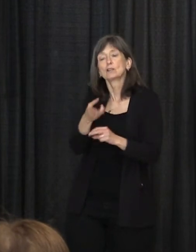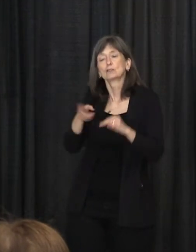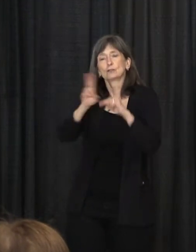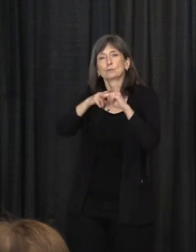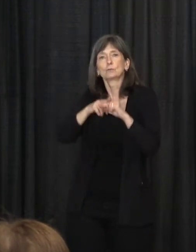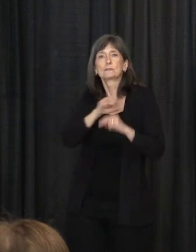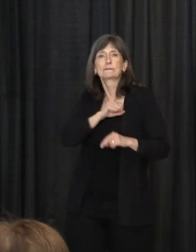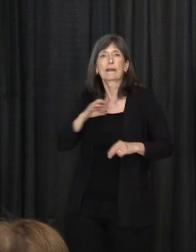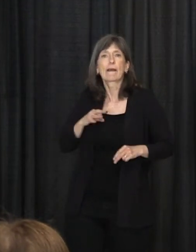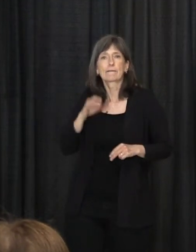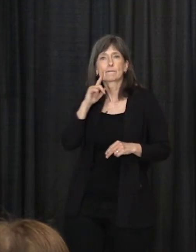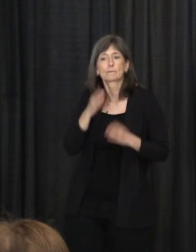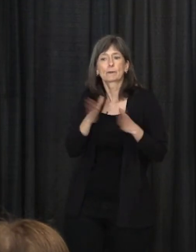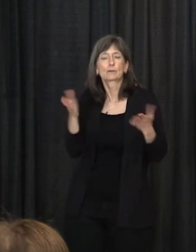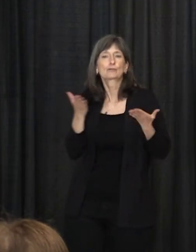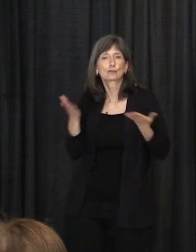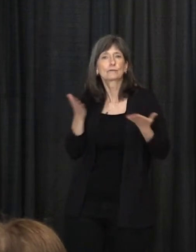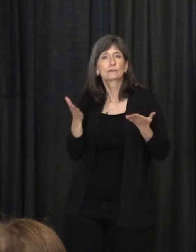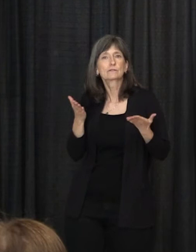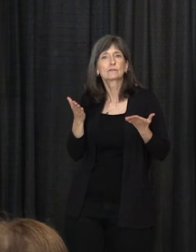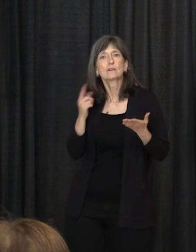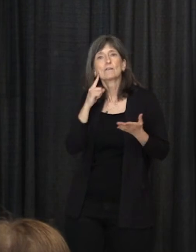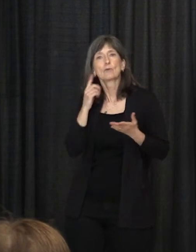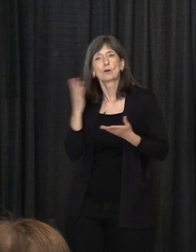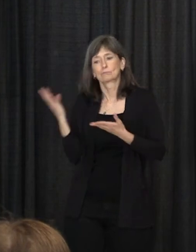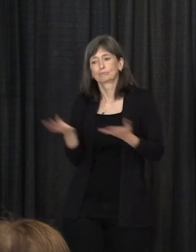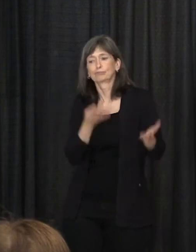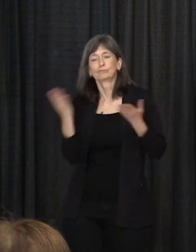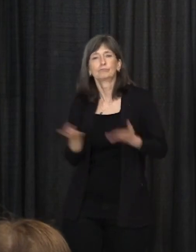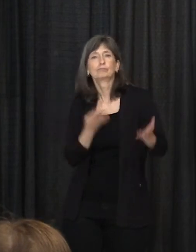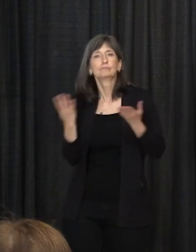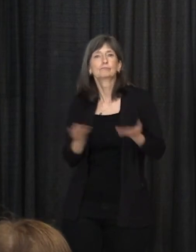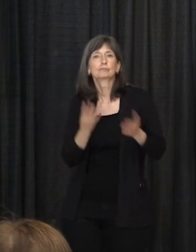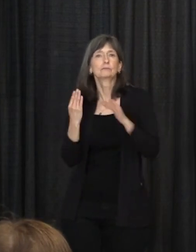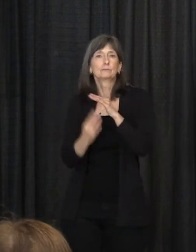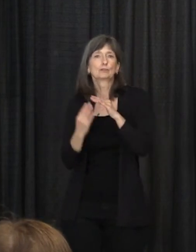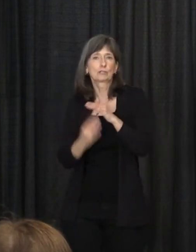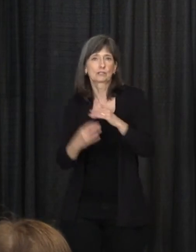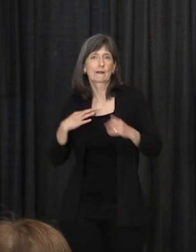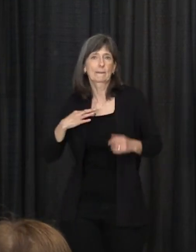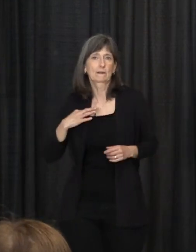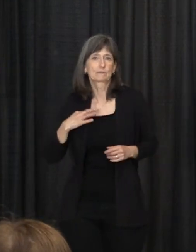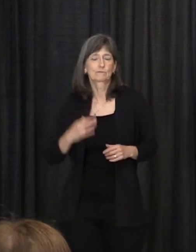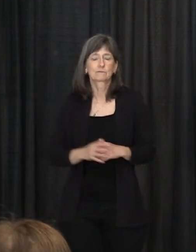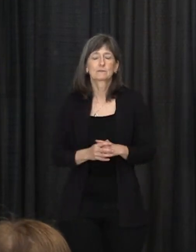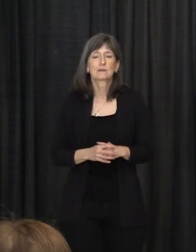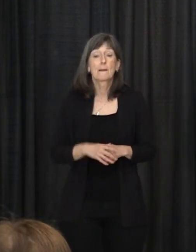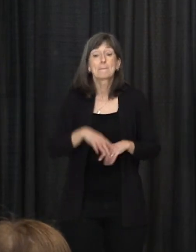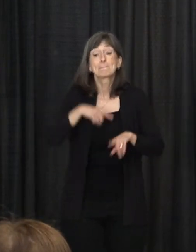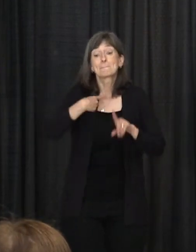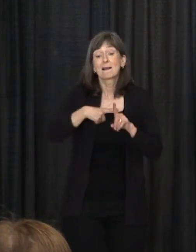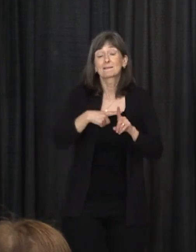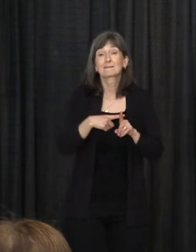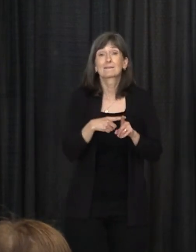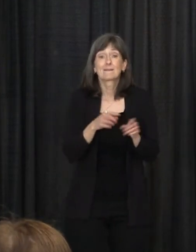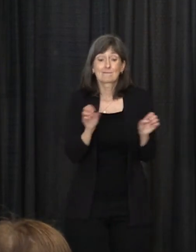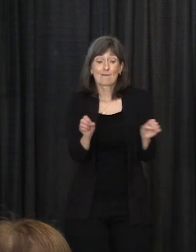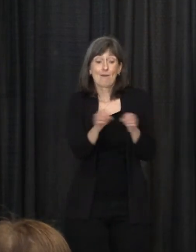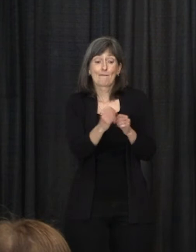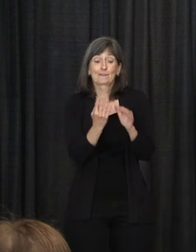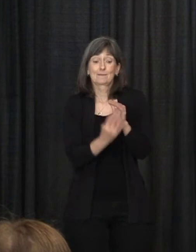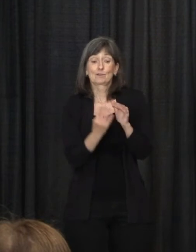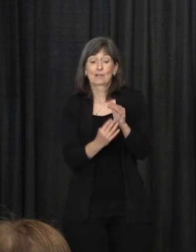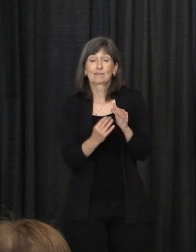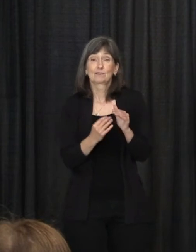staff to help process applications, but in particular to transform the very Office of Immigration